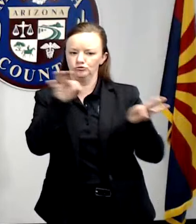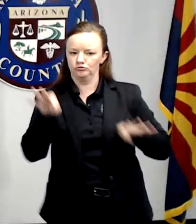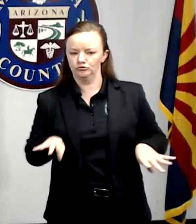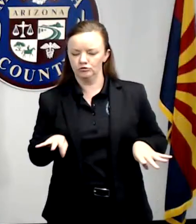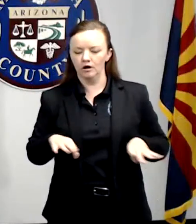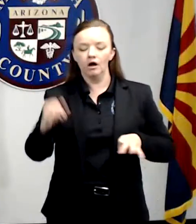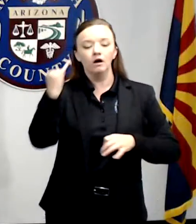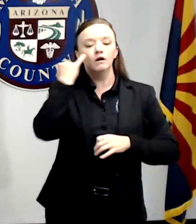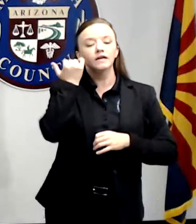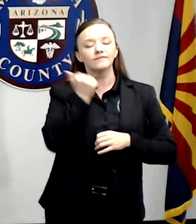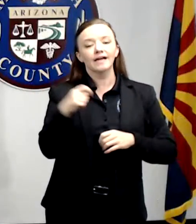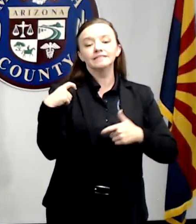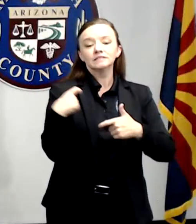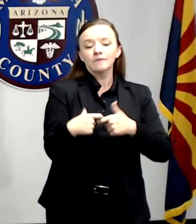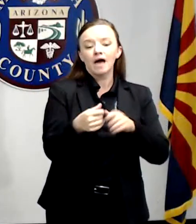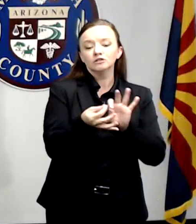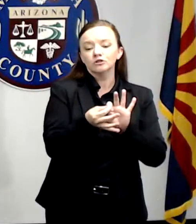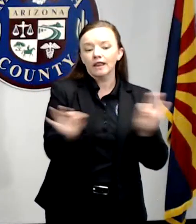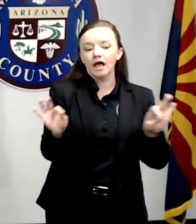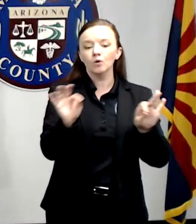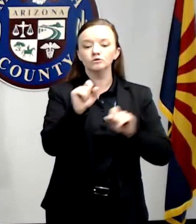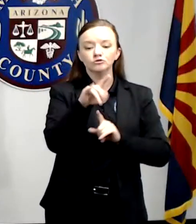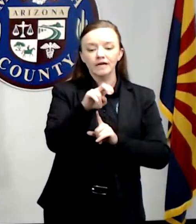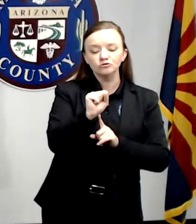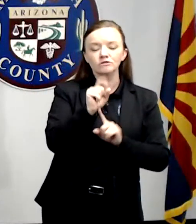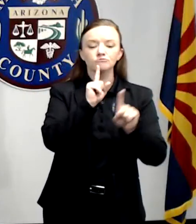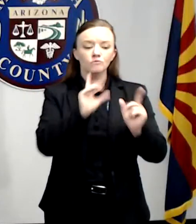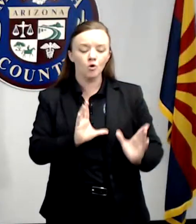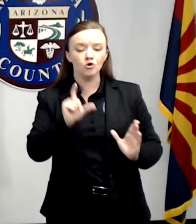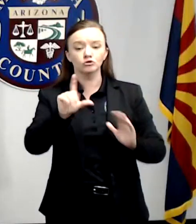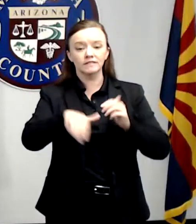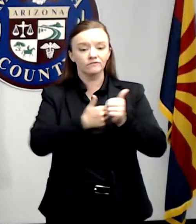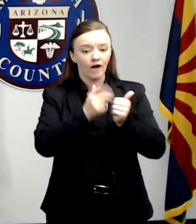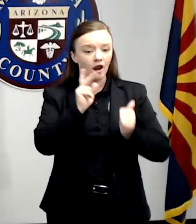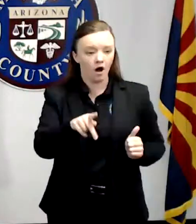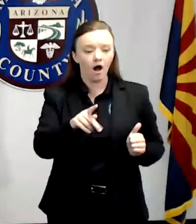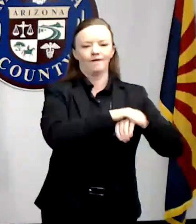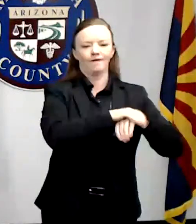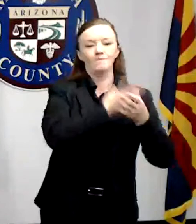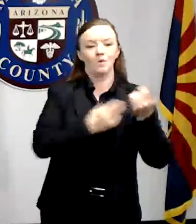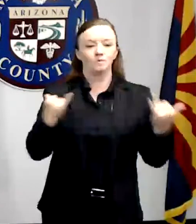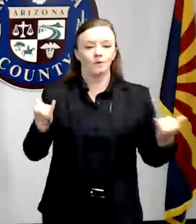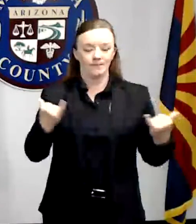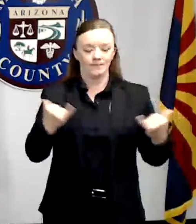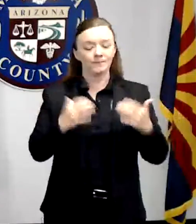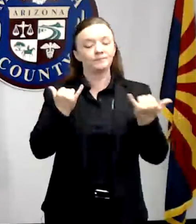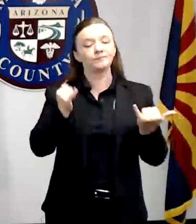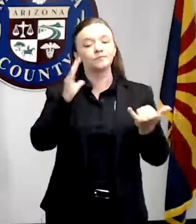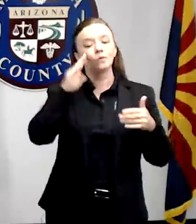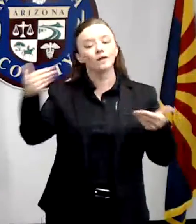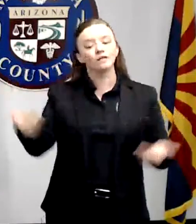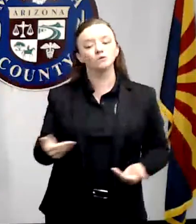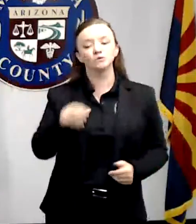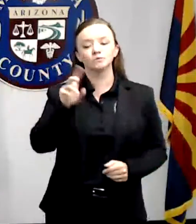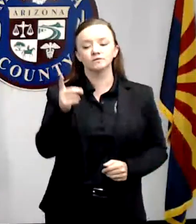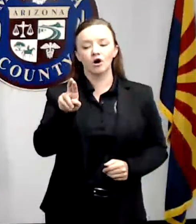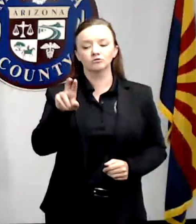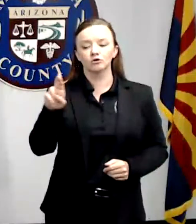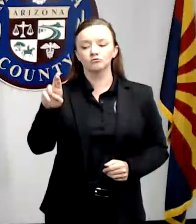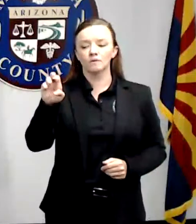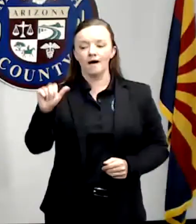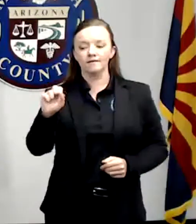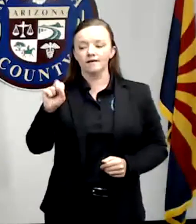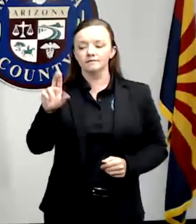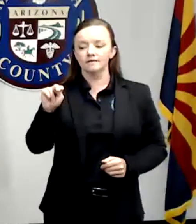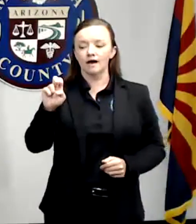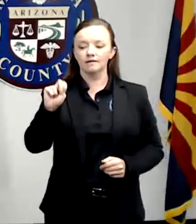language stations or reporters need some follow-up to this, we'll be happy to take those after the press. I would like to introduce you to Dr. Rebecca